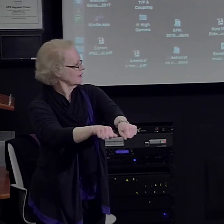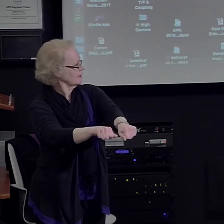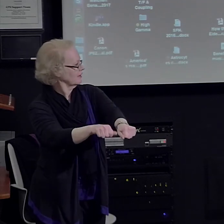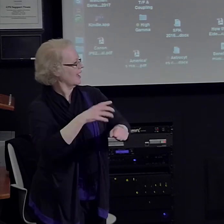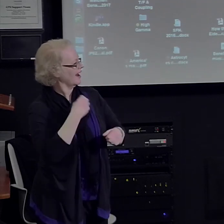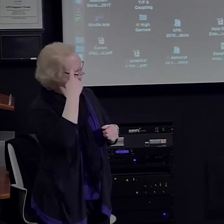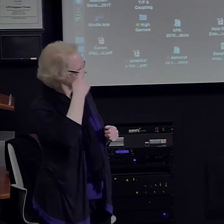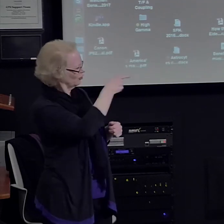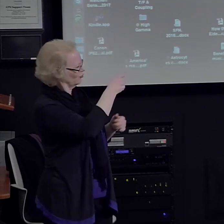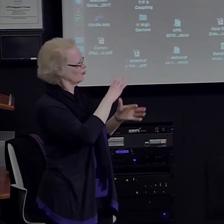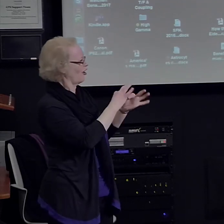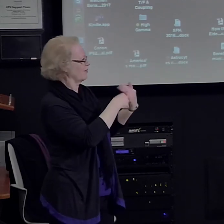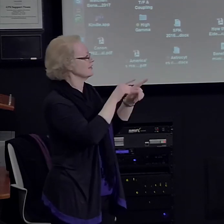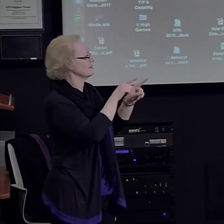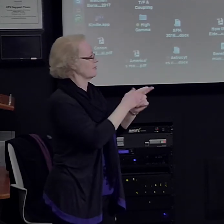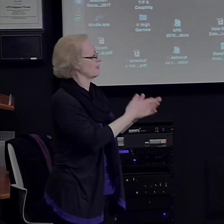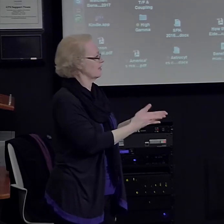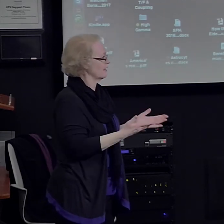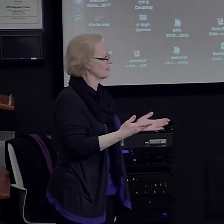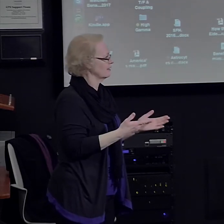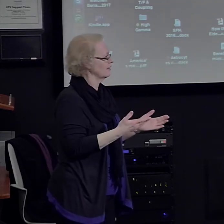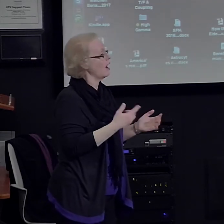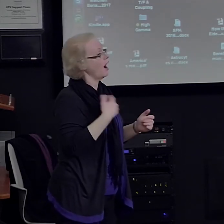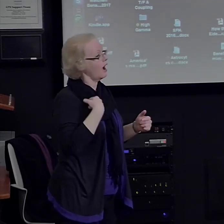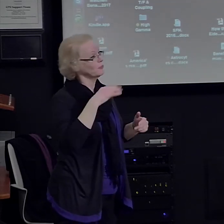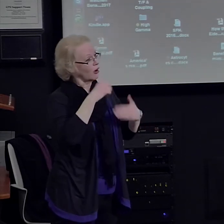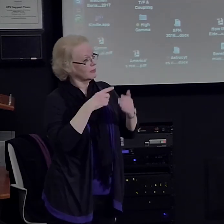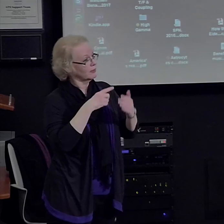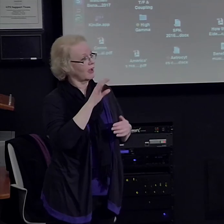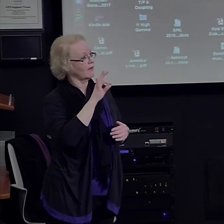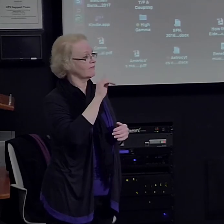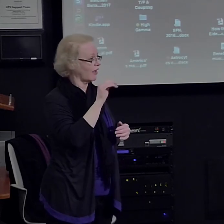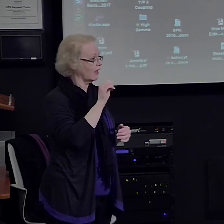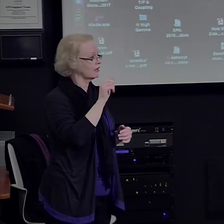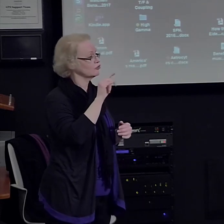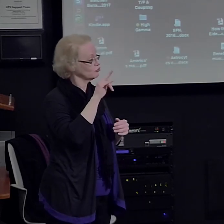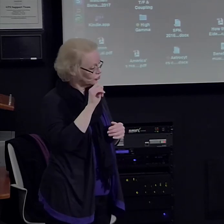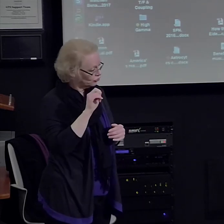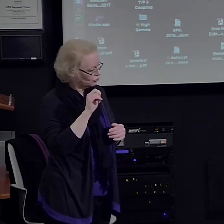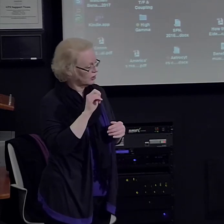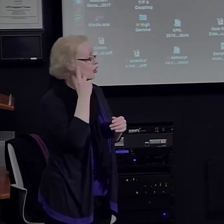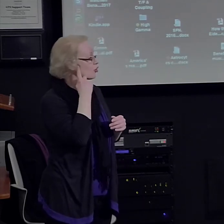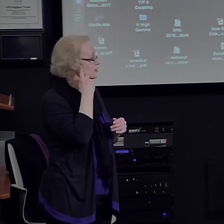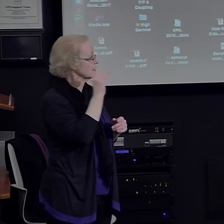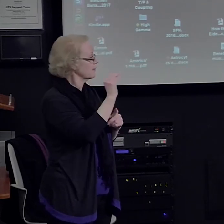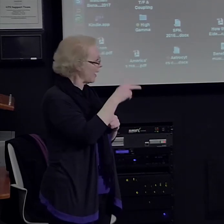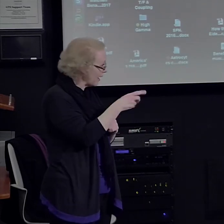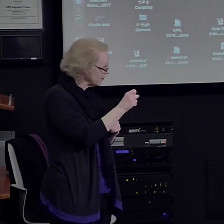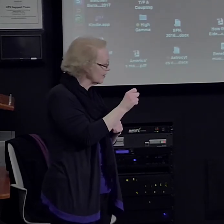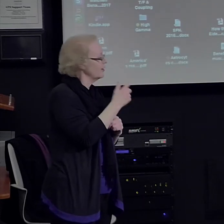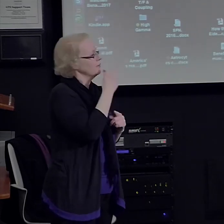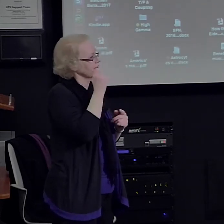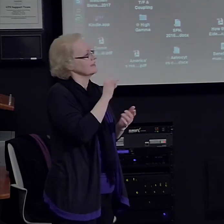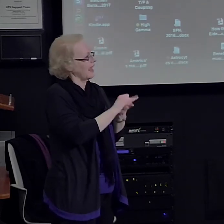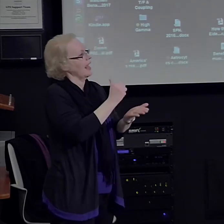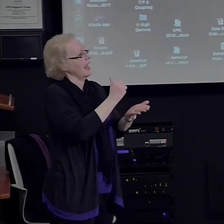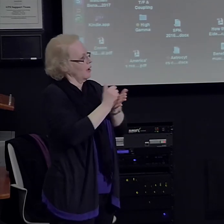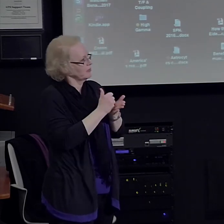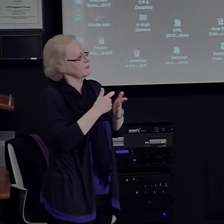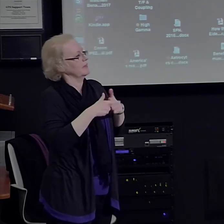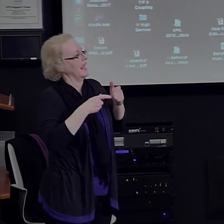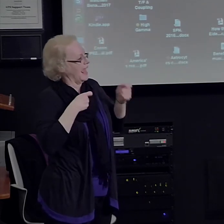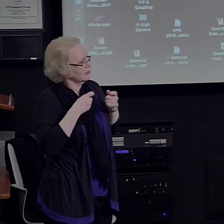the same thing that you're talking about i'm talking about fine-tuning acoustic maps because that helps handle the information that's coming